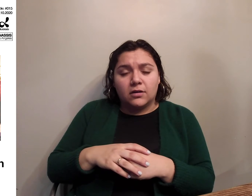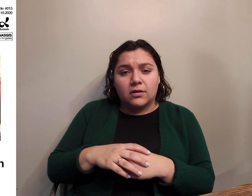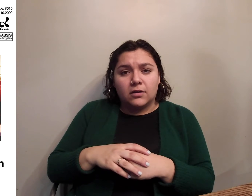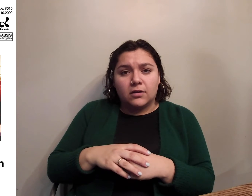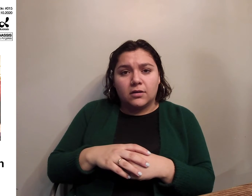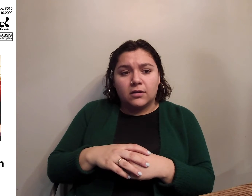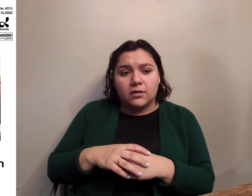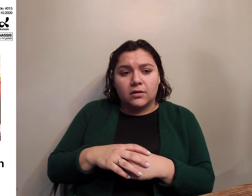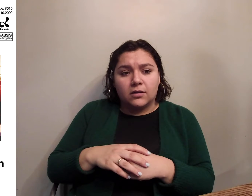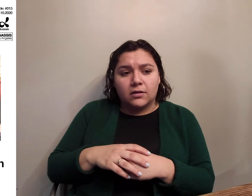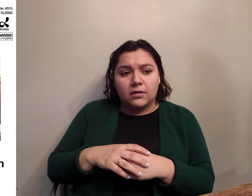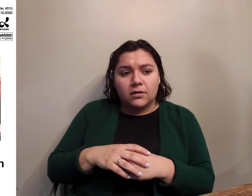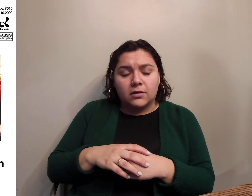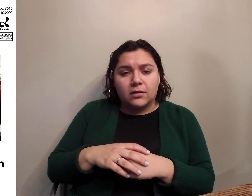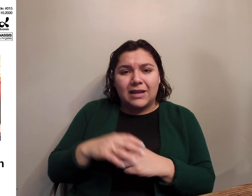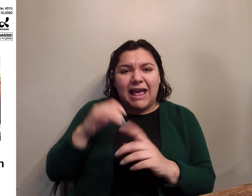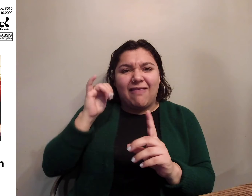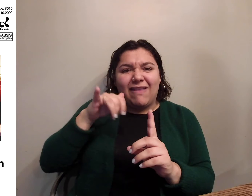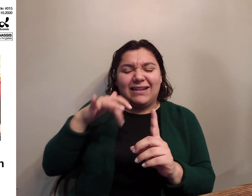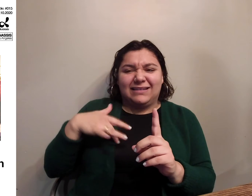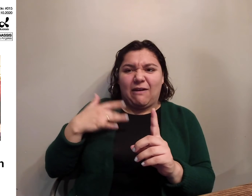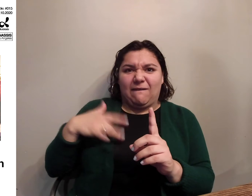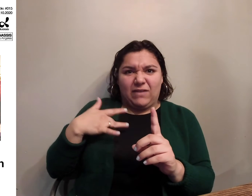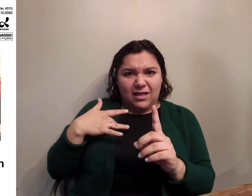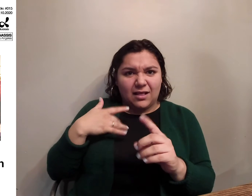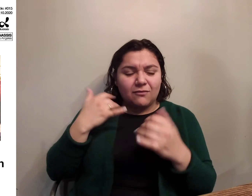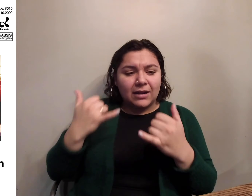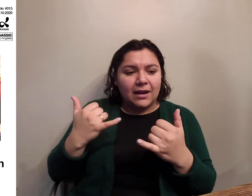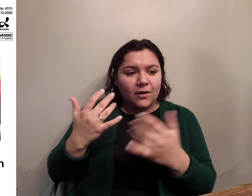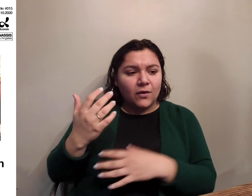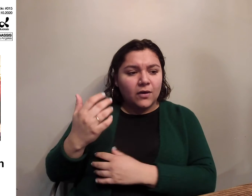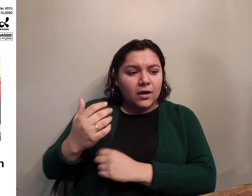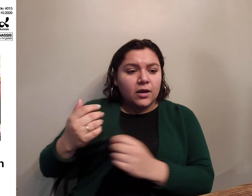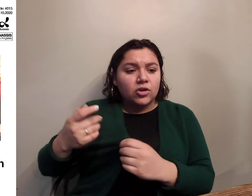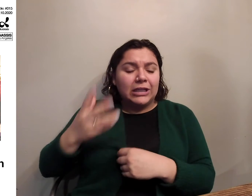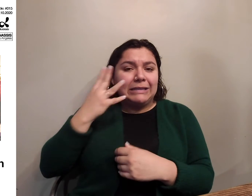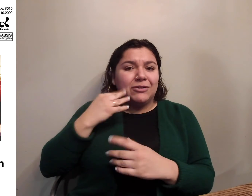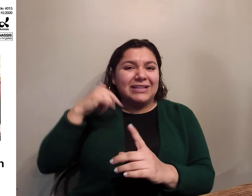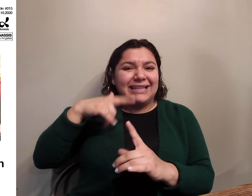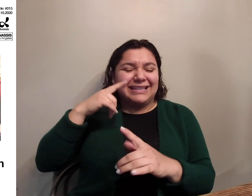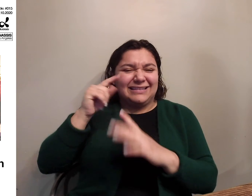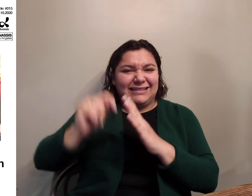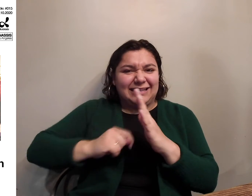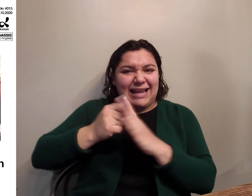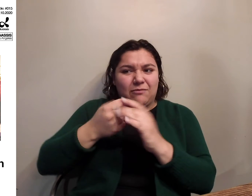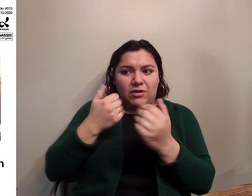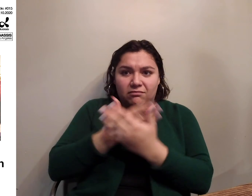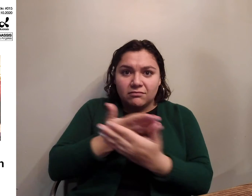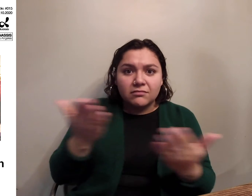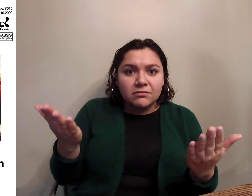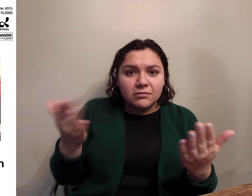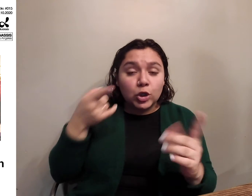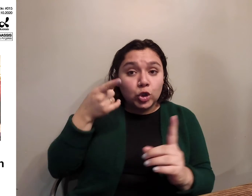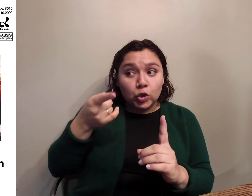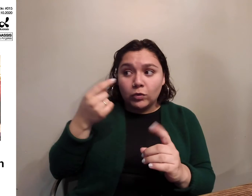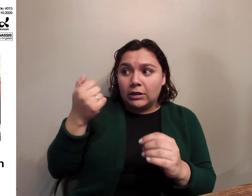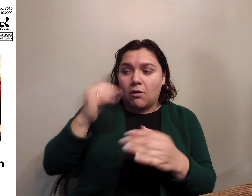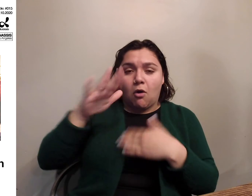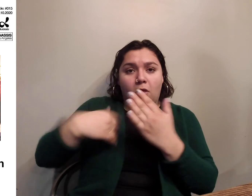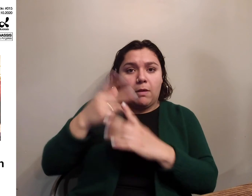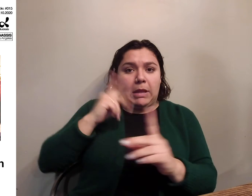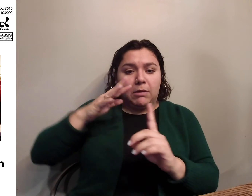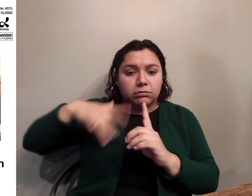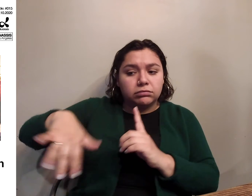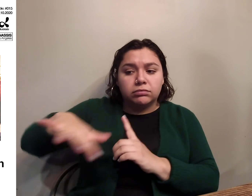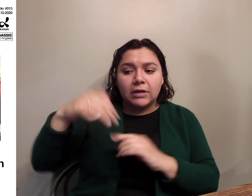And that's exactly how I feel going through this time with all of you, with you and everyone around me. Everything